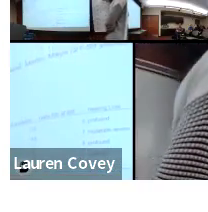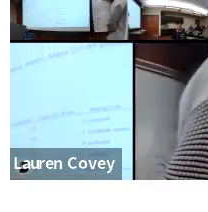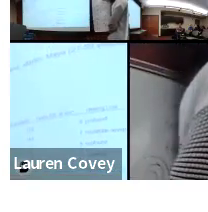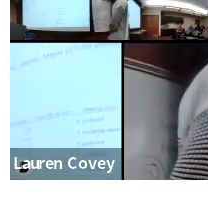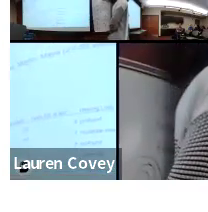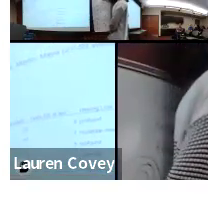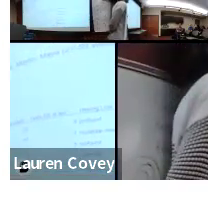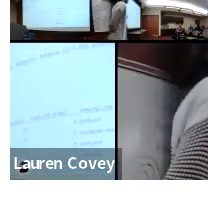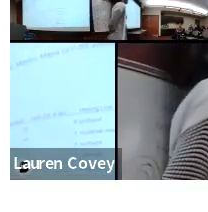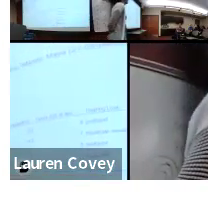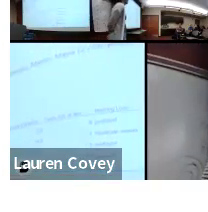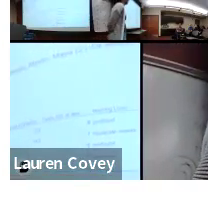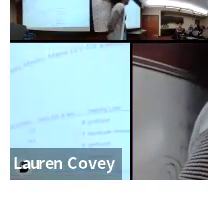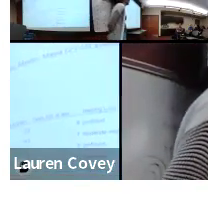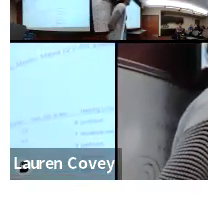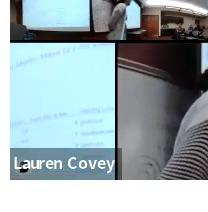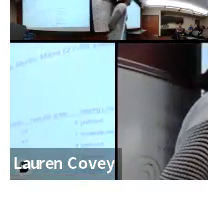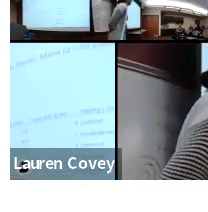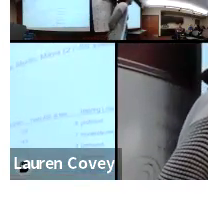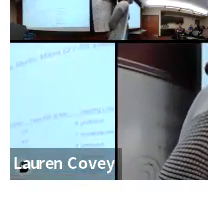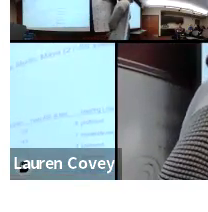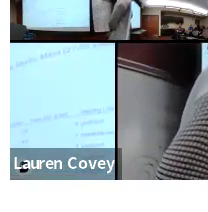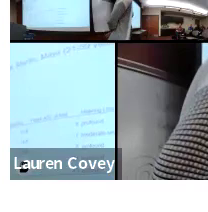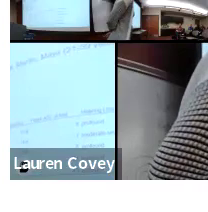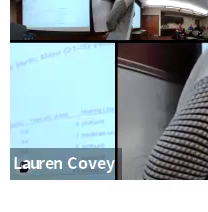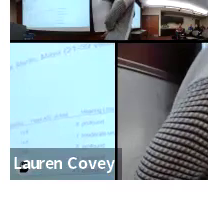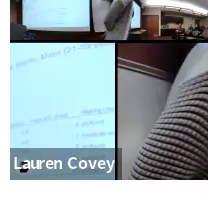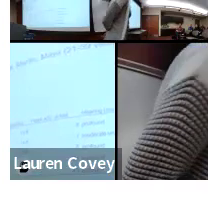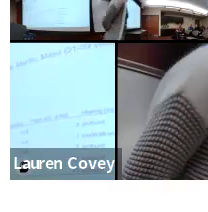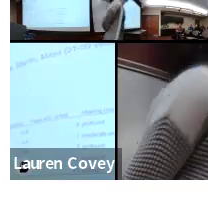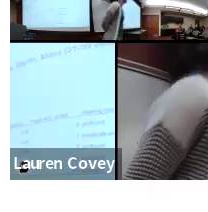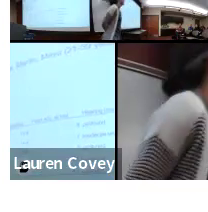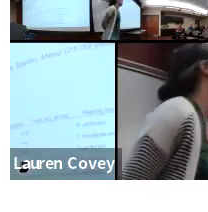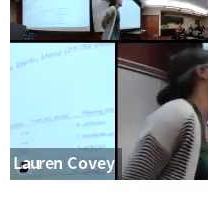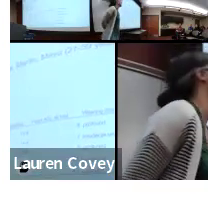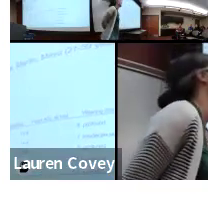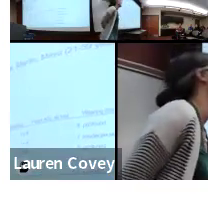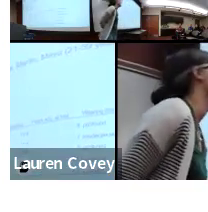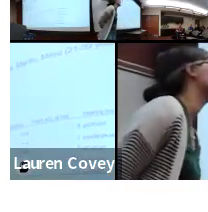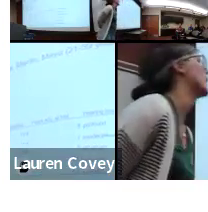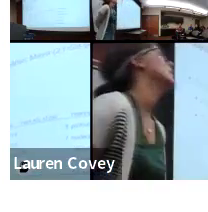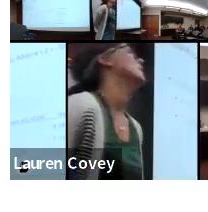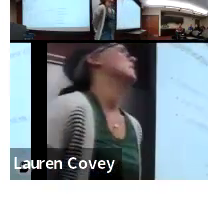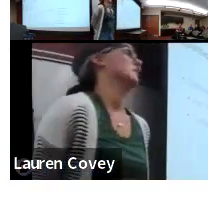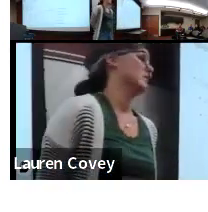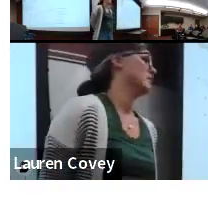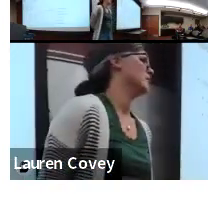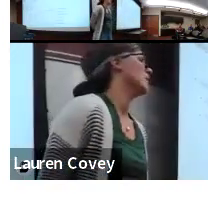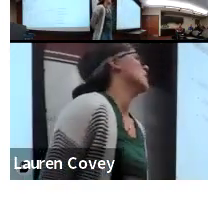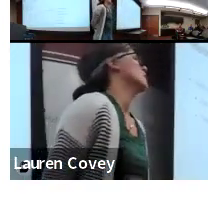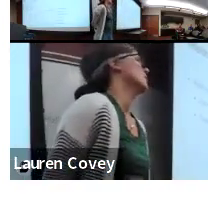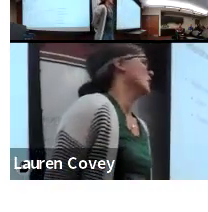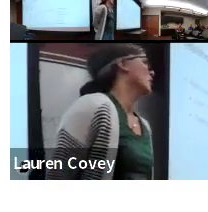say how you wasn't clear on, like, the definition of introduced. Oh yeah. And yes. Maintained. Yeah. Is it just